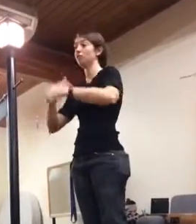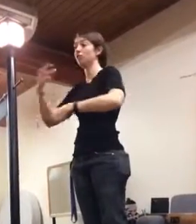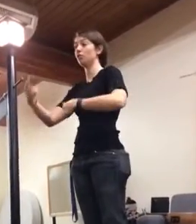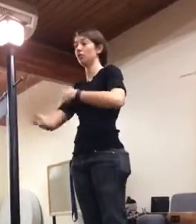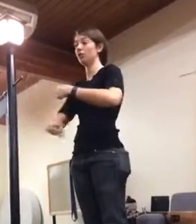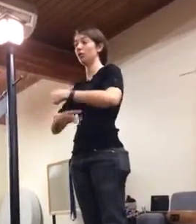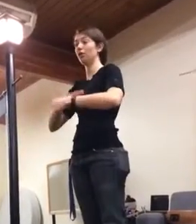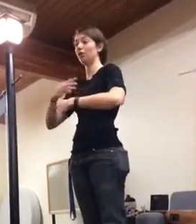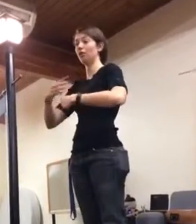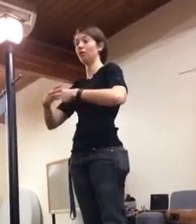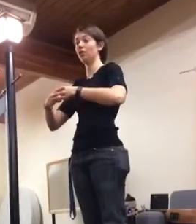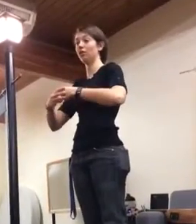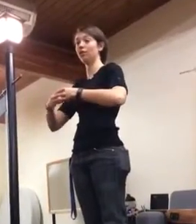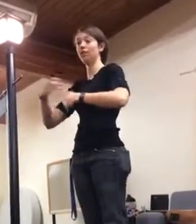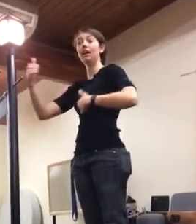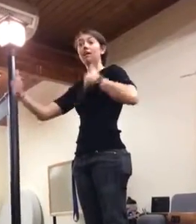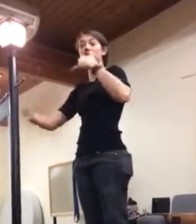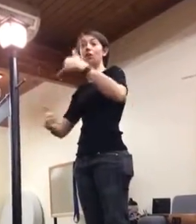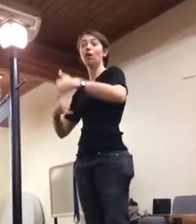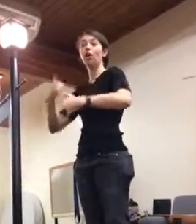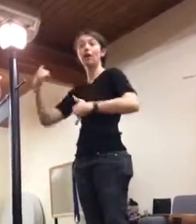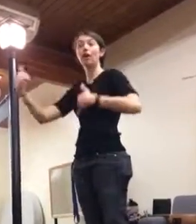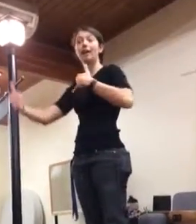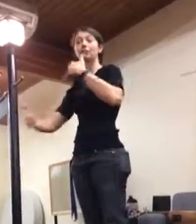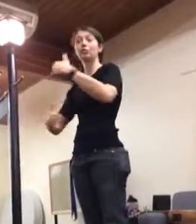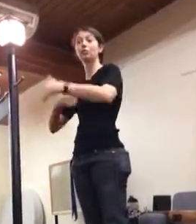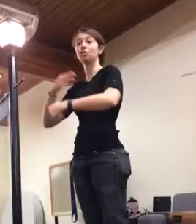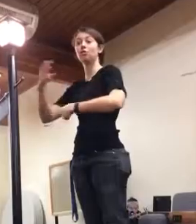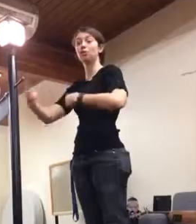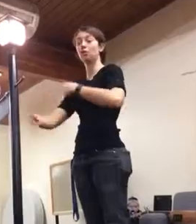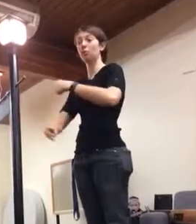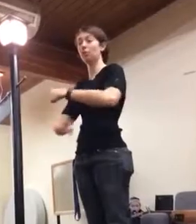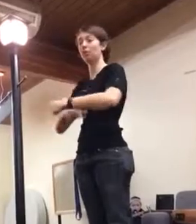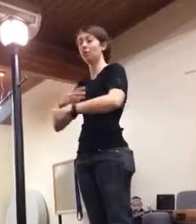to the world, joy